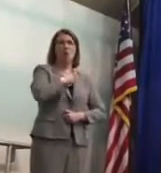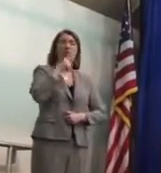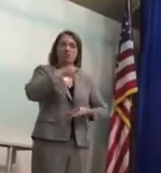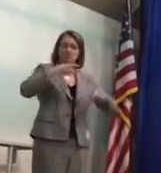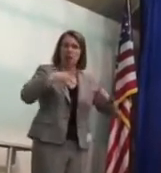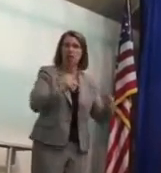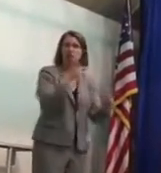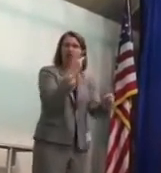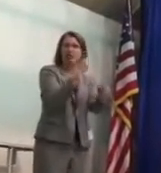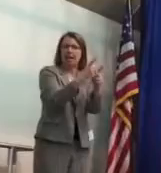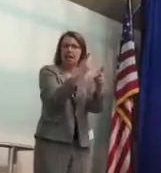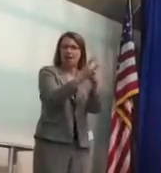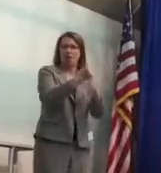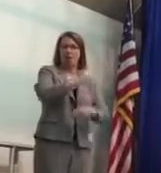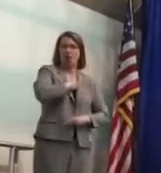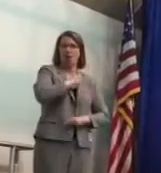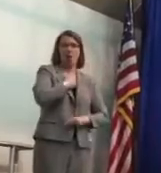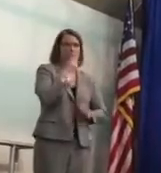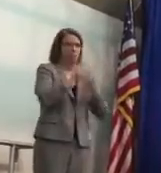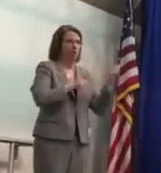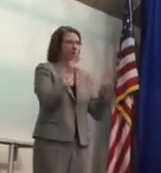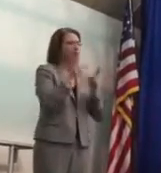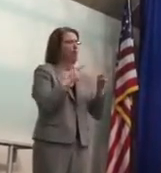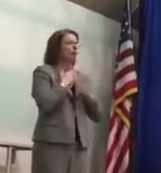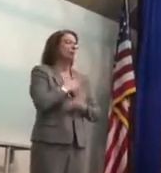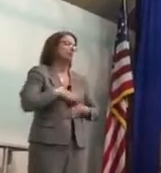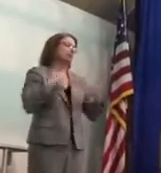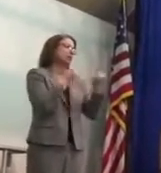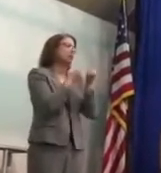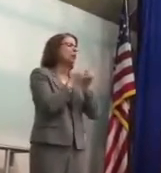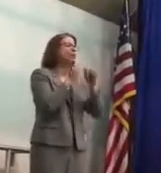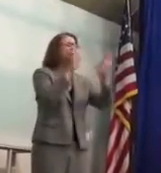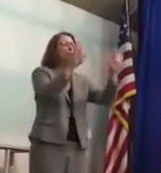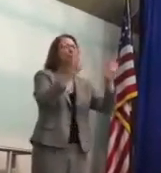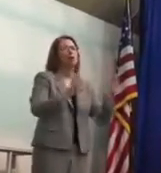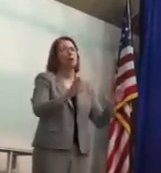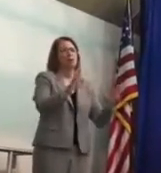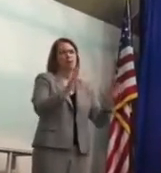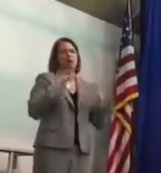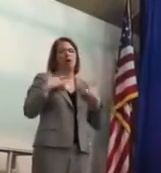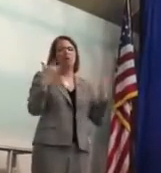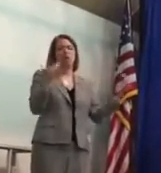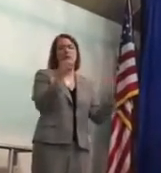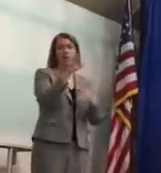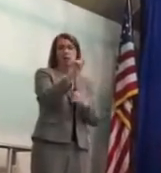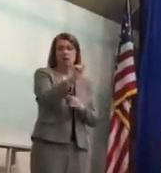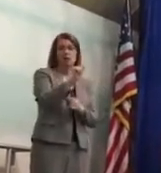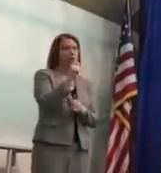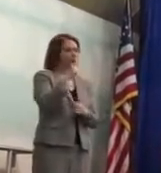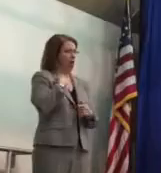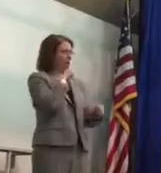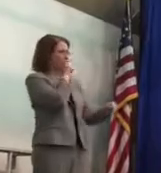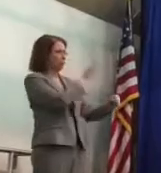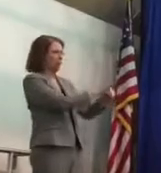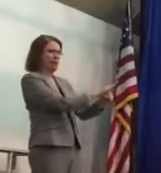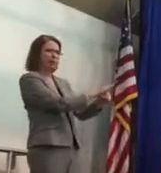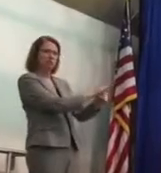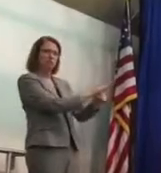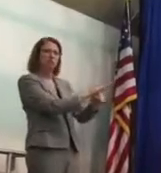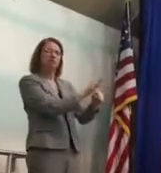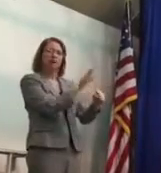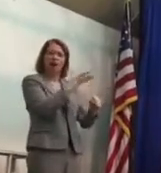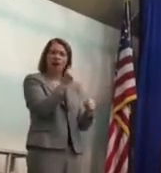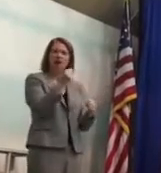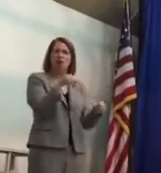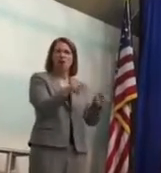our own. Please support this wonderful event in October. You have my word and the word of the New Jersey 101.5,